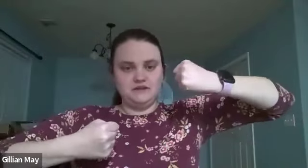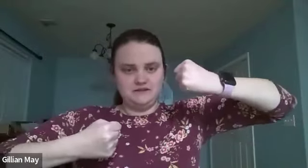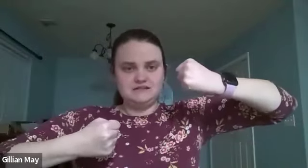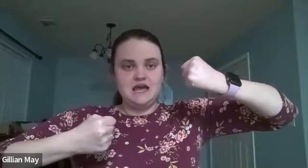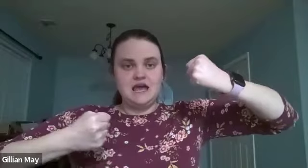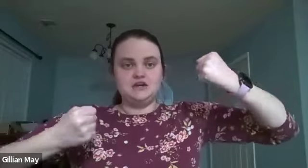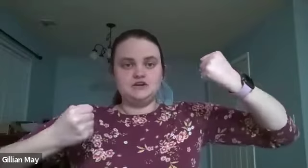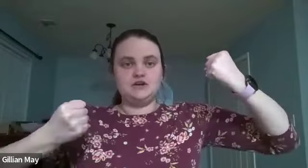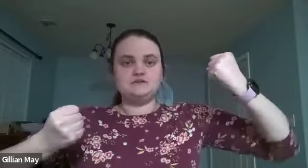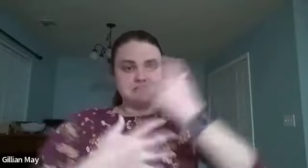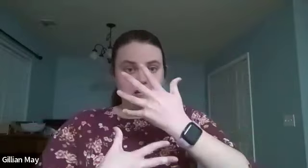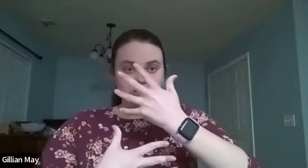this. And you're going to go scared.